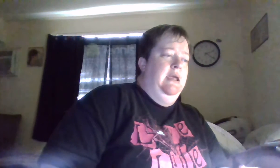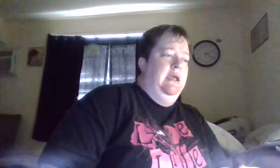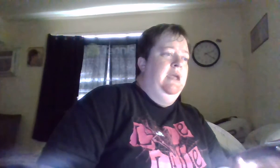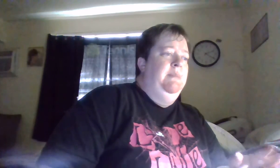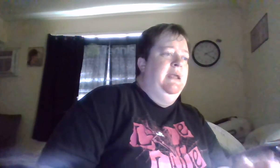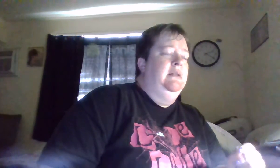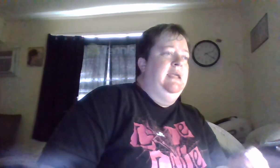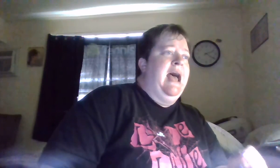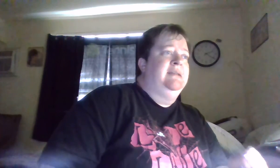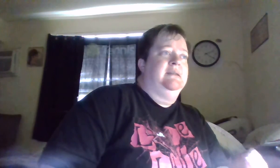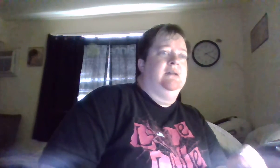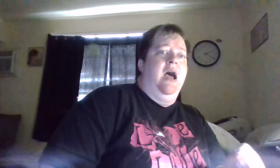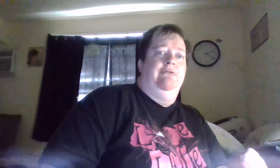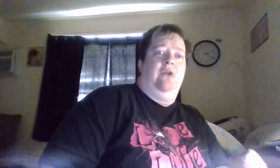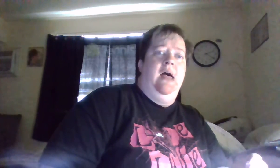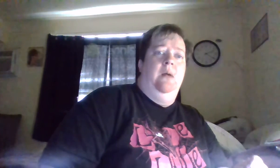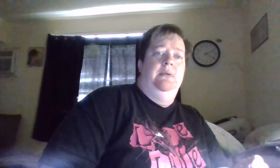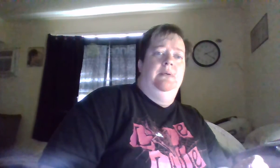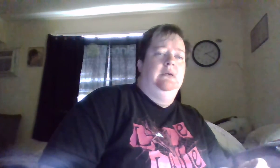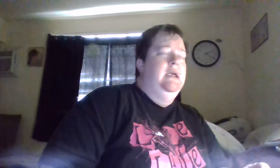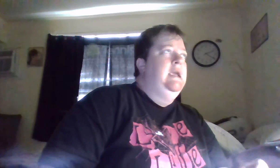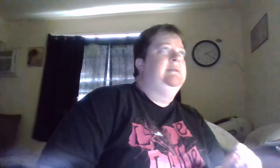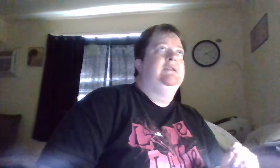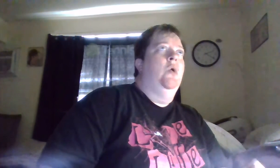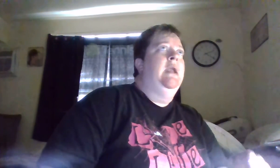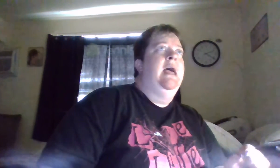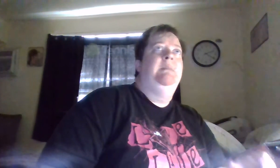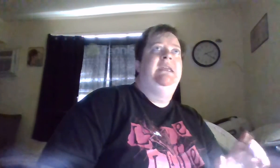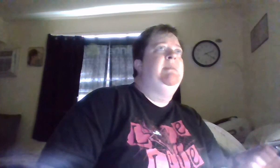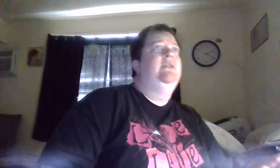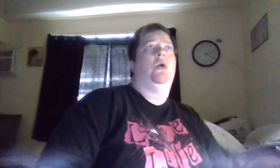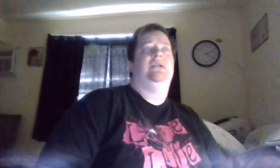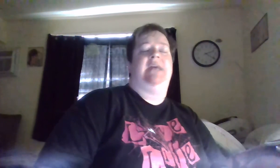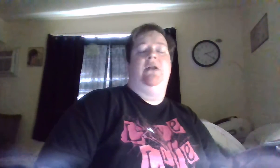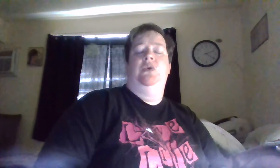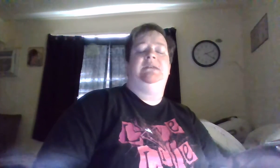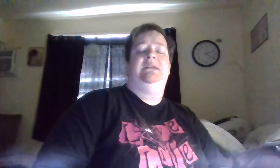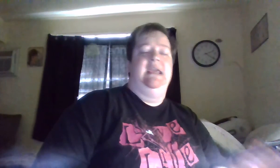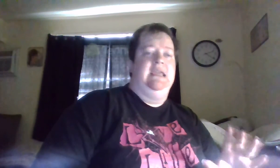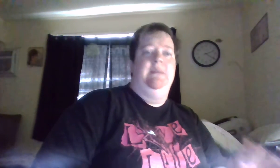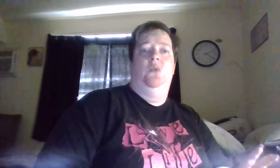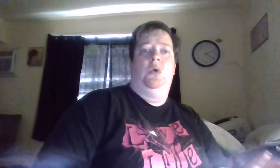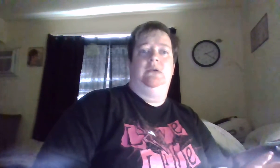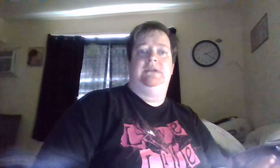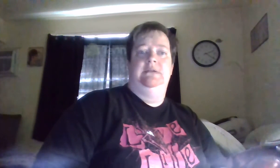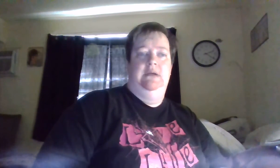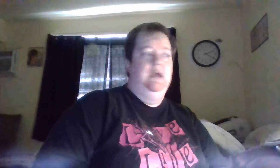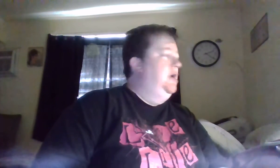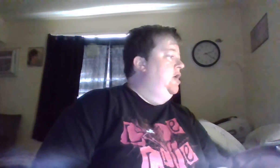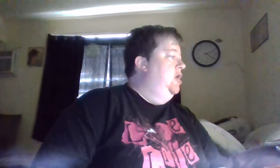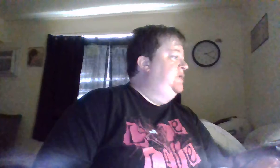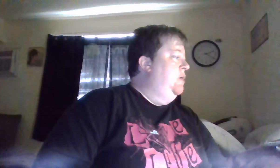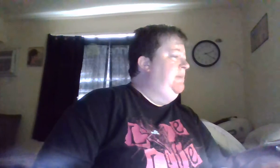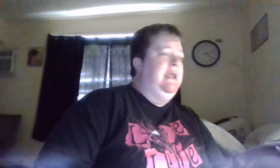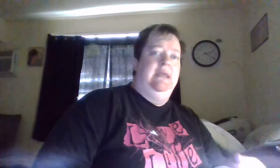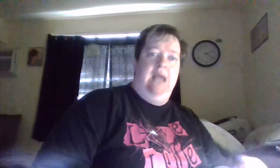he immediately asks God for help. He says, Lord, help me. Give me the words. I don't know what to say. Give me the words. So immediately God